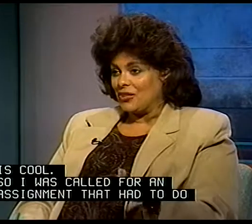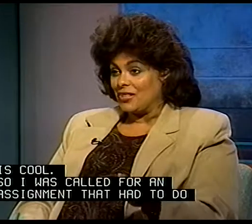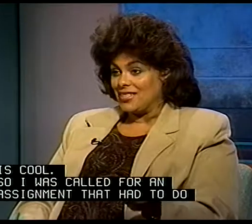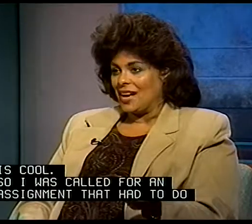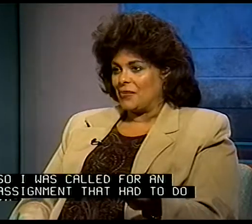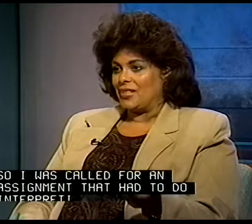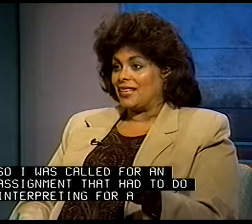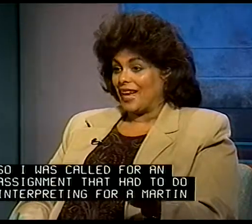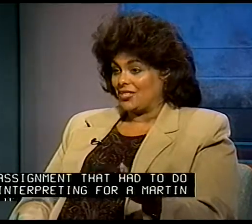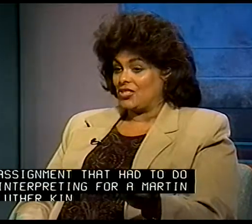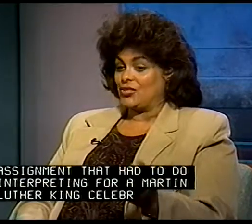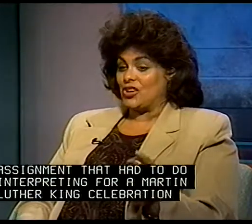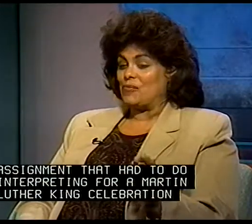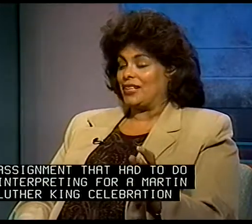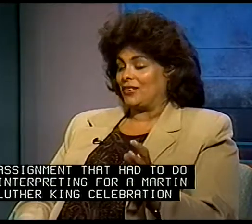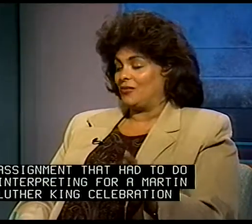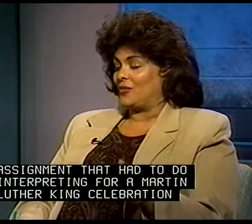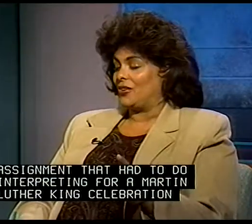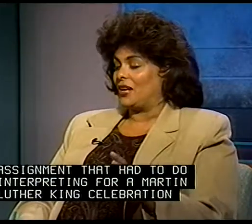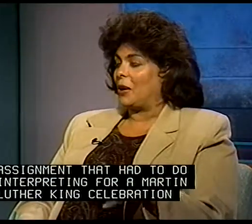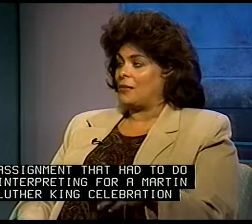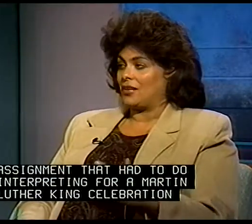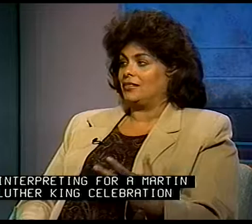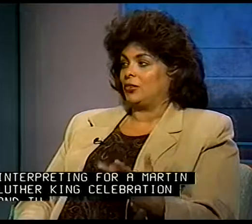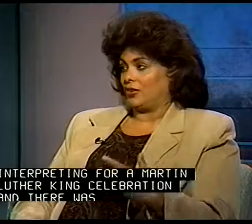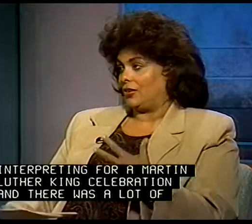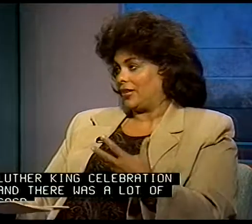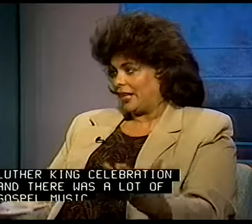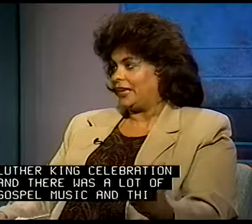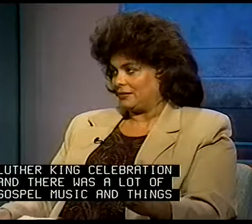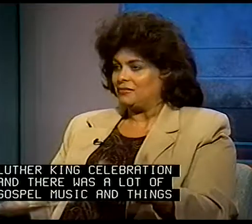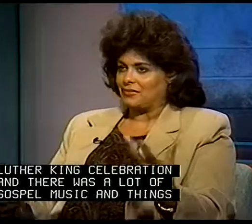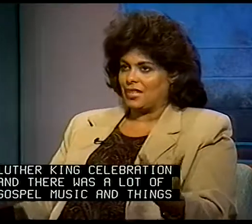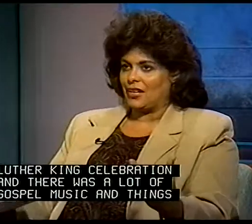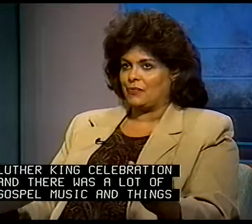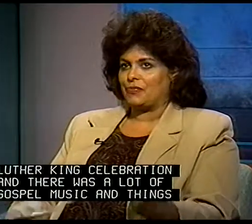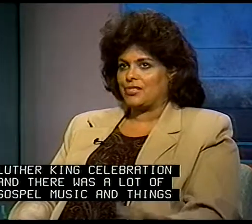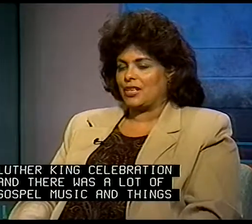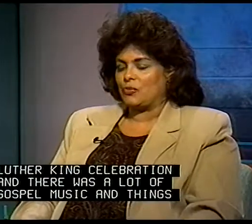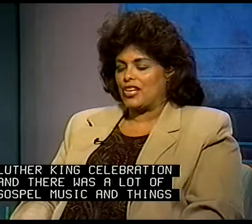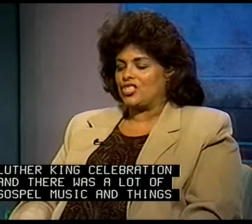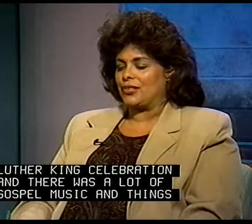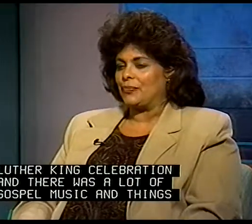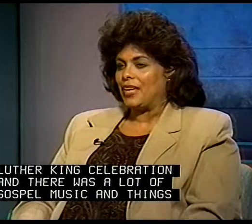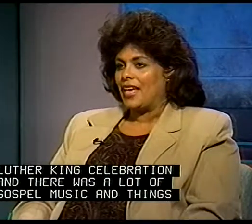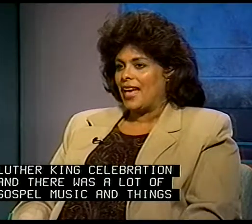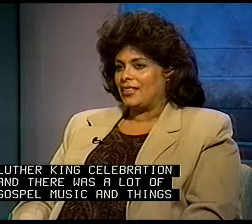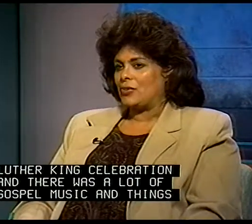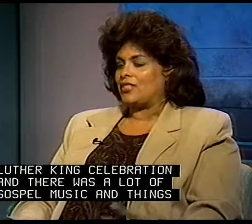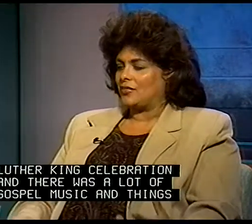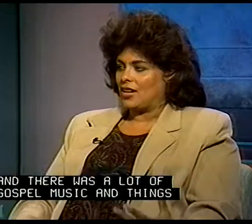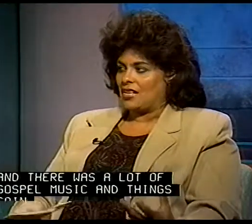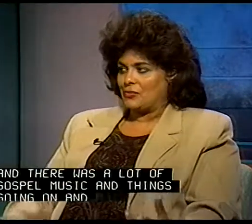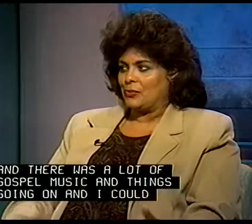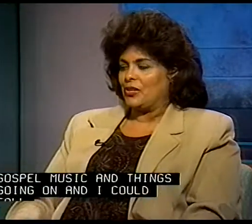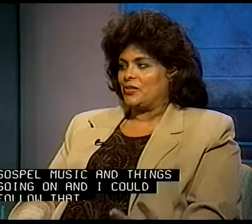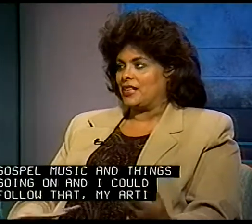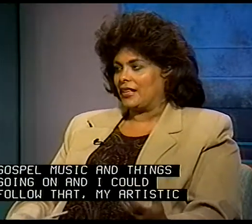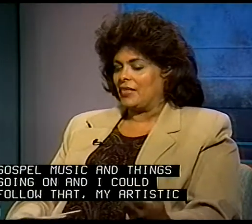for an assignment that had to do interpreting for a Martin Luther King celebration. And there was a lot of gospel music and